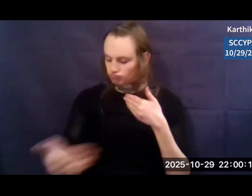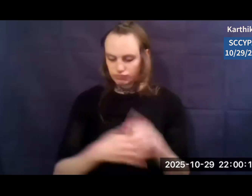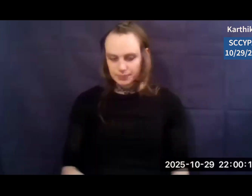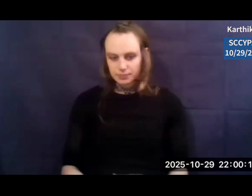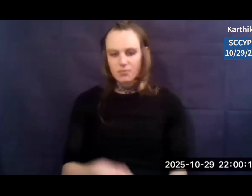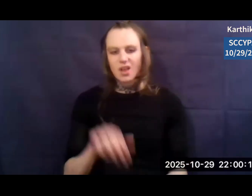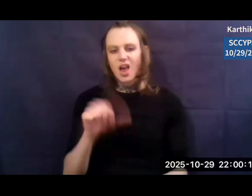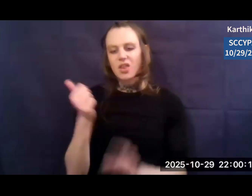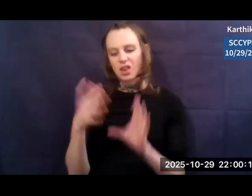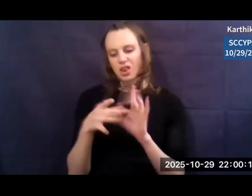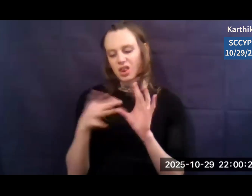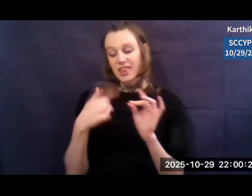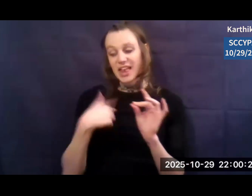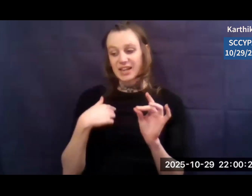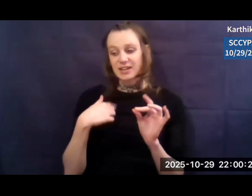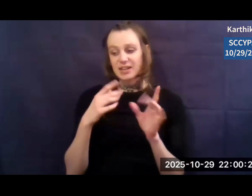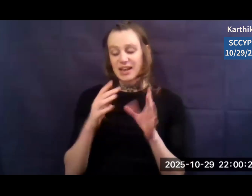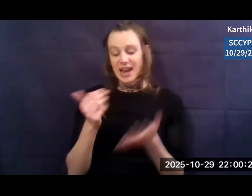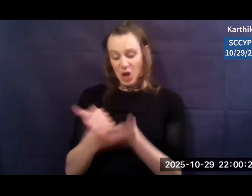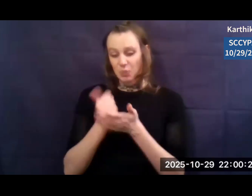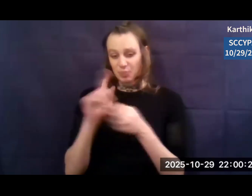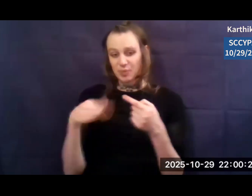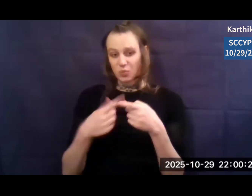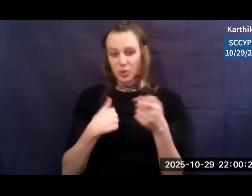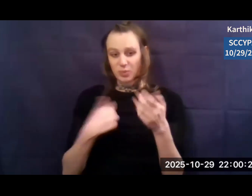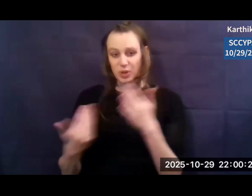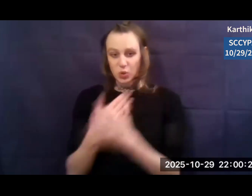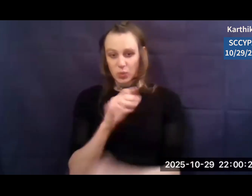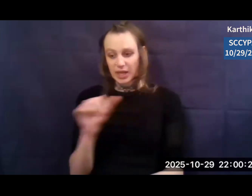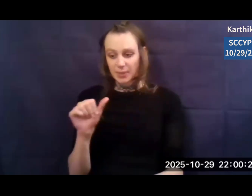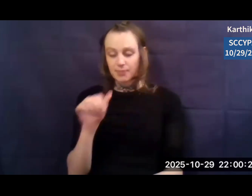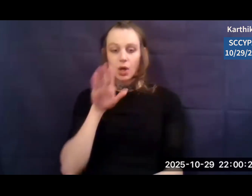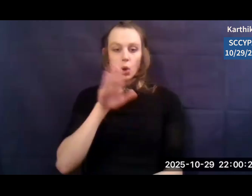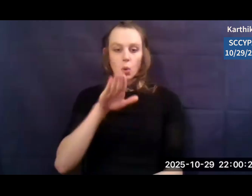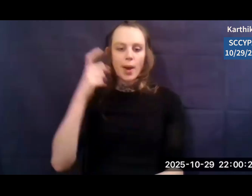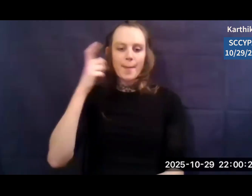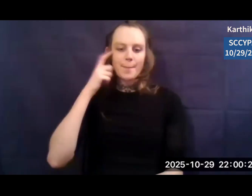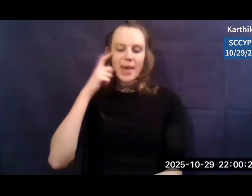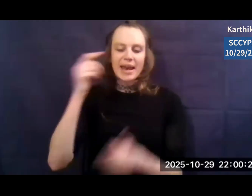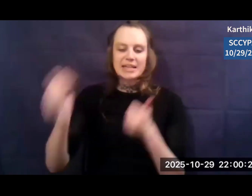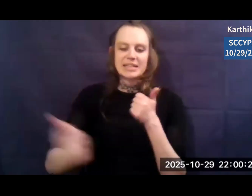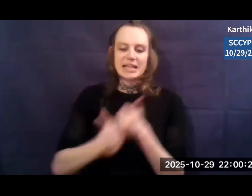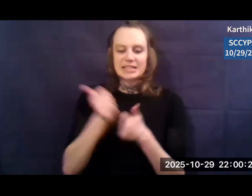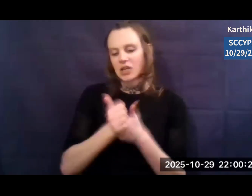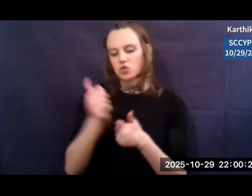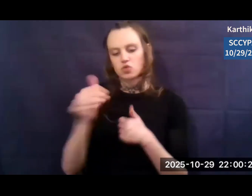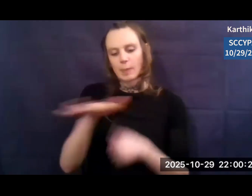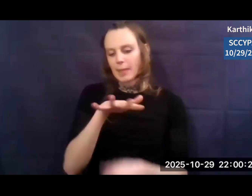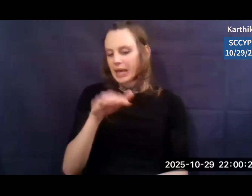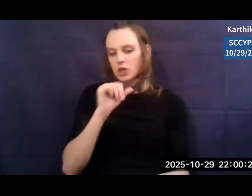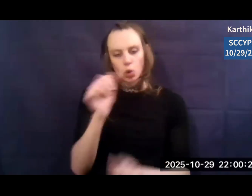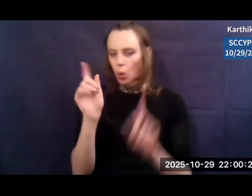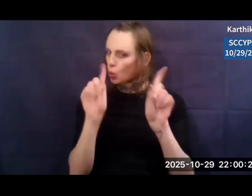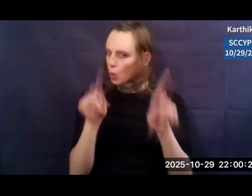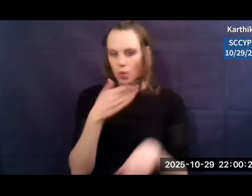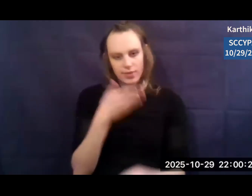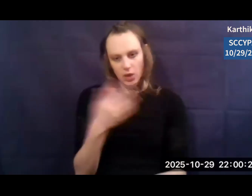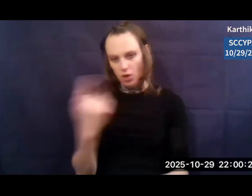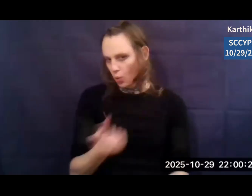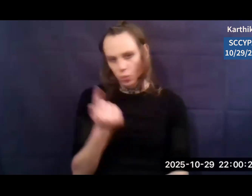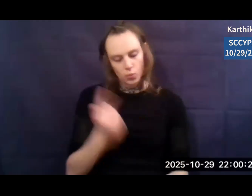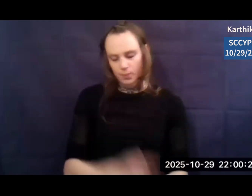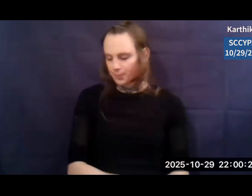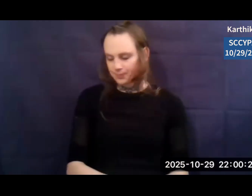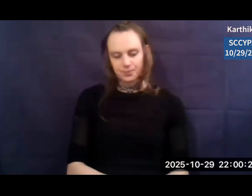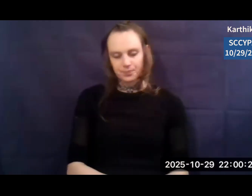of needed to hear when I was new in AA was, your mind is a dangerous place, don't go there alone. And like that